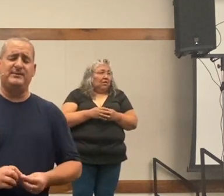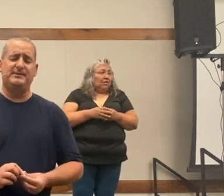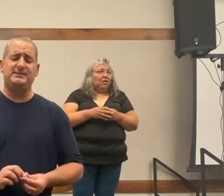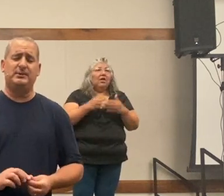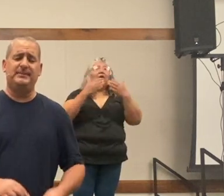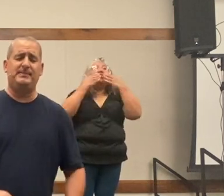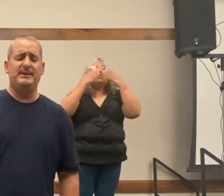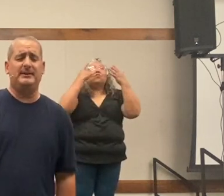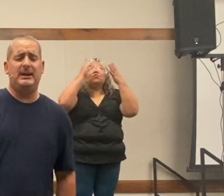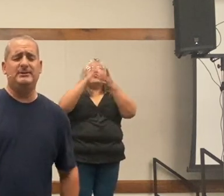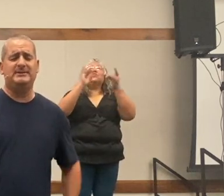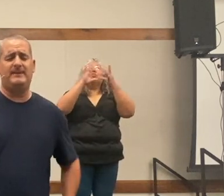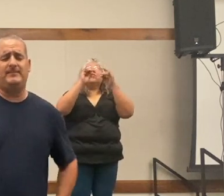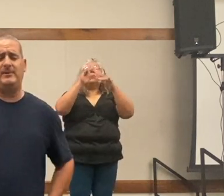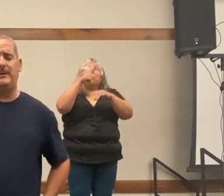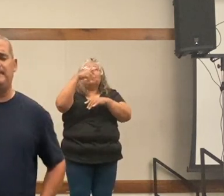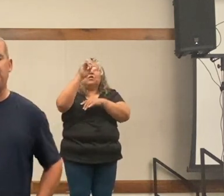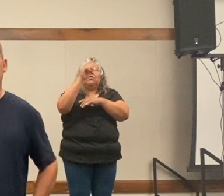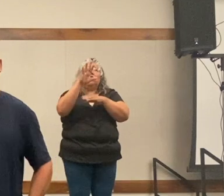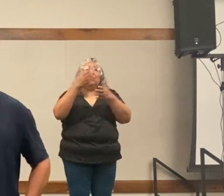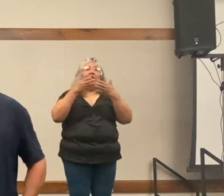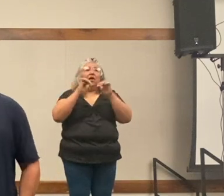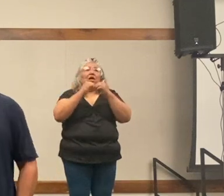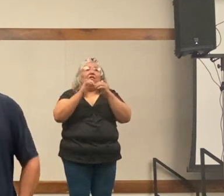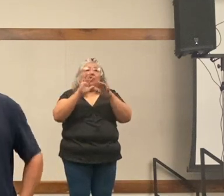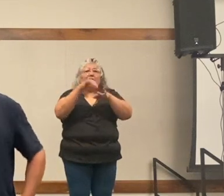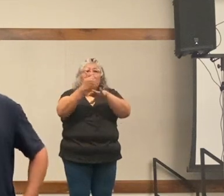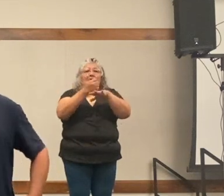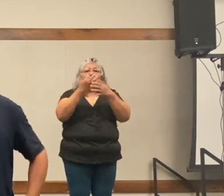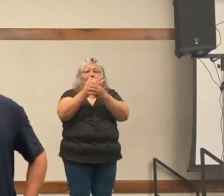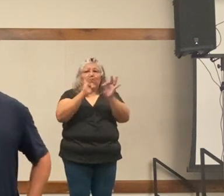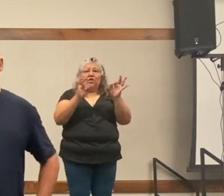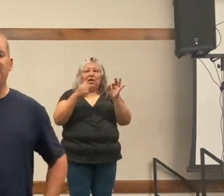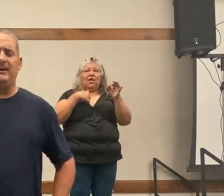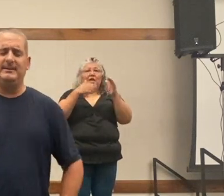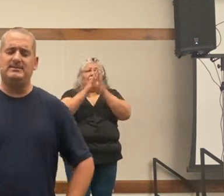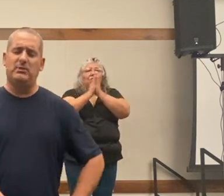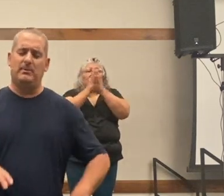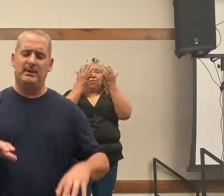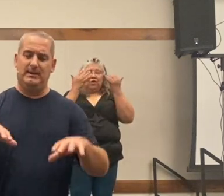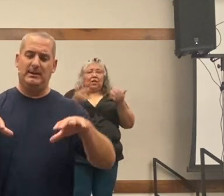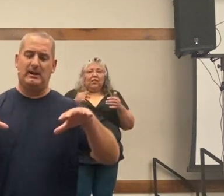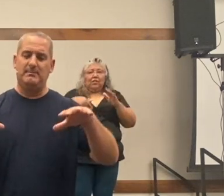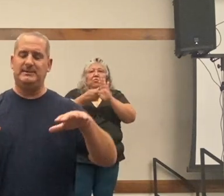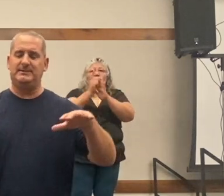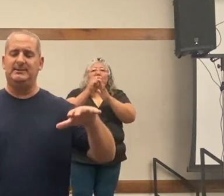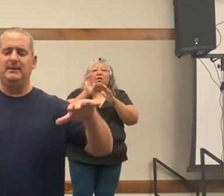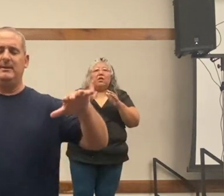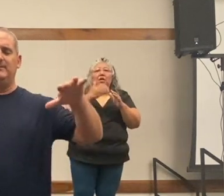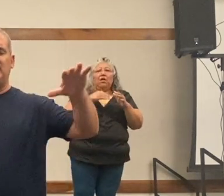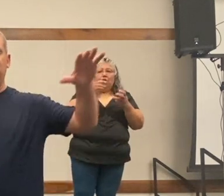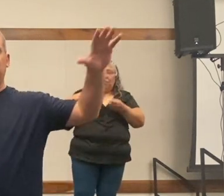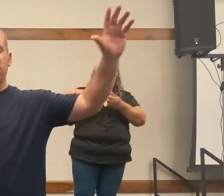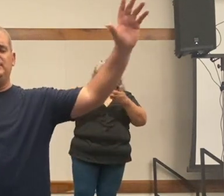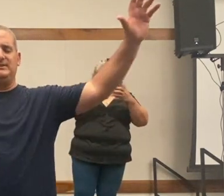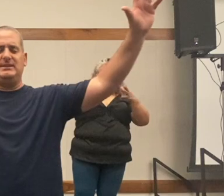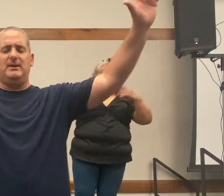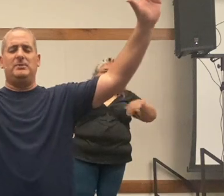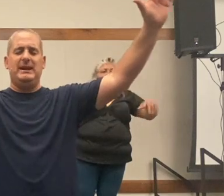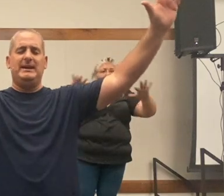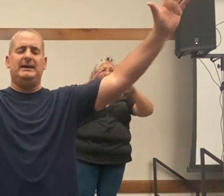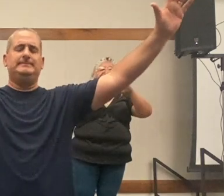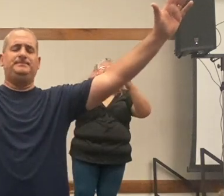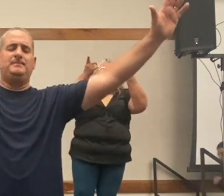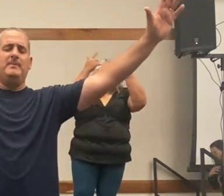I thank you for the story of Peter and how you set him free. Father, and I'm praying right now, in this moment, in our midst, Father, that you would just